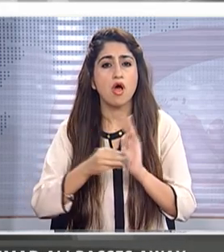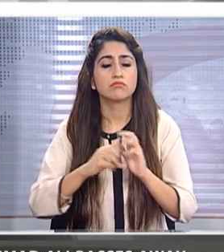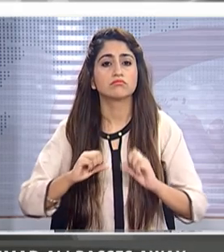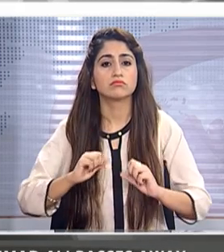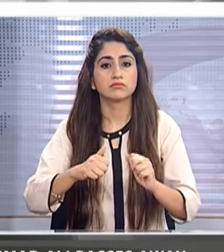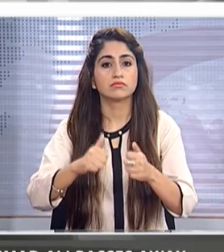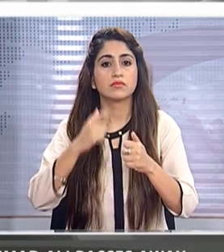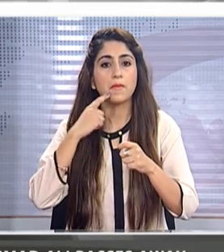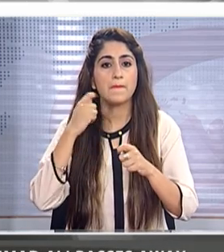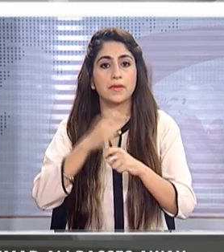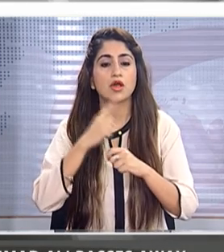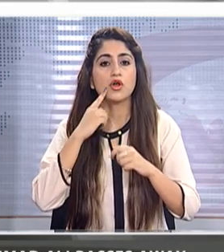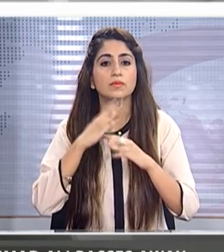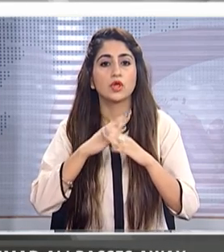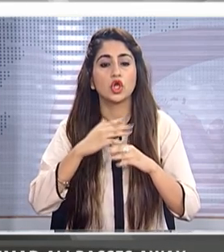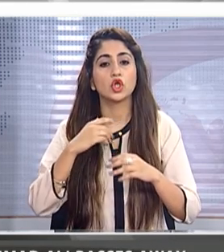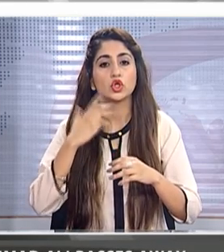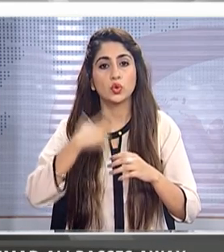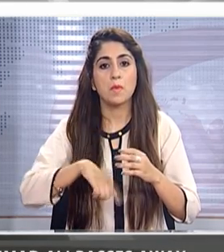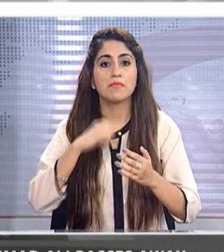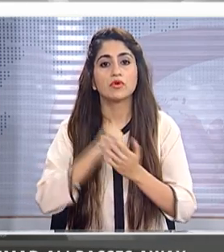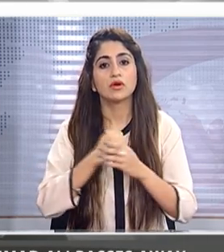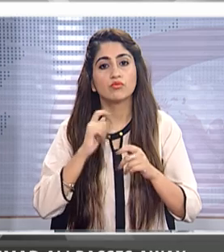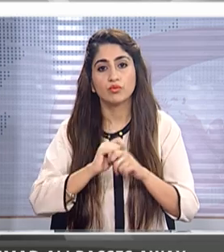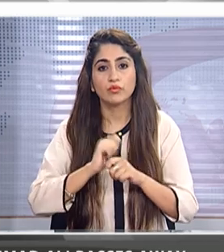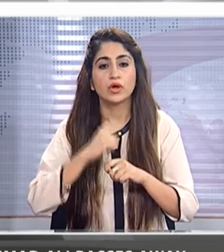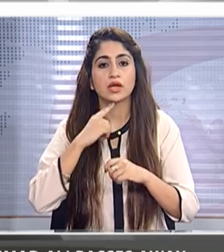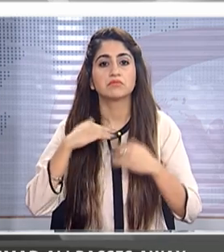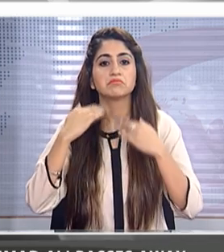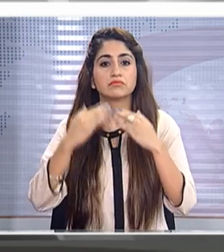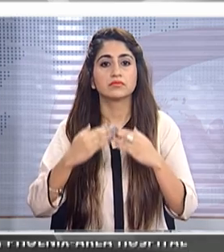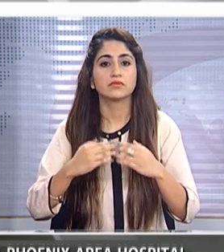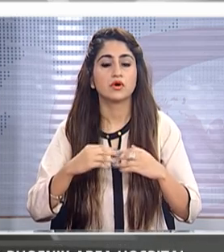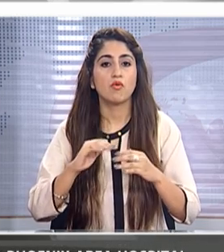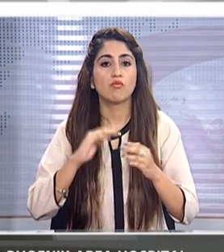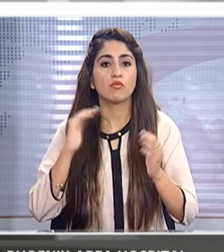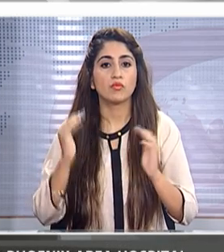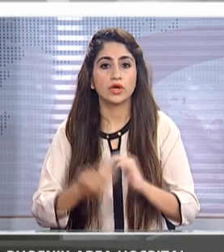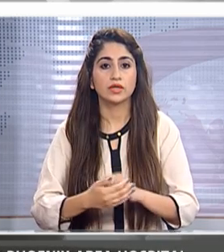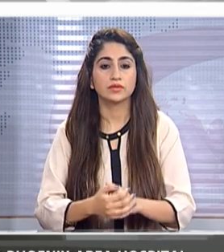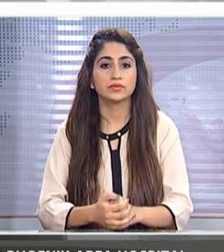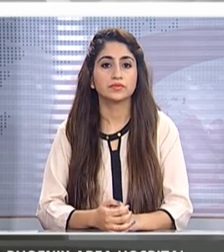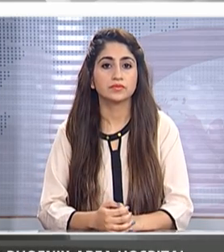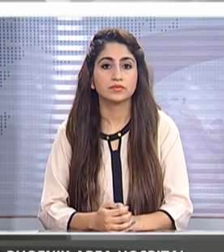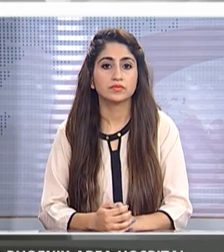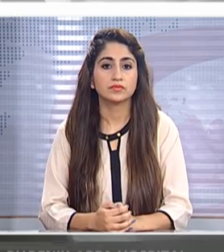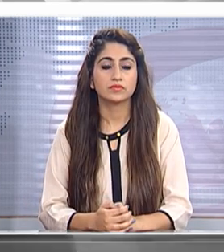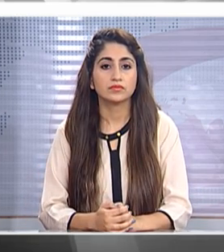His fights against other men became spectacles, but he embodied much greater battles.